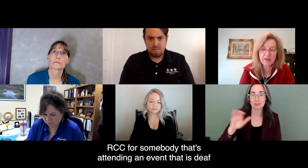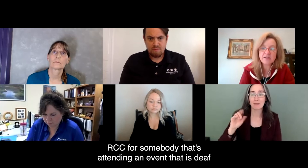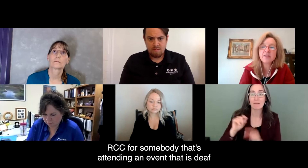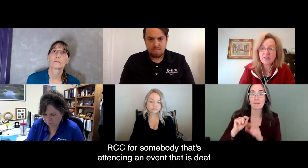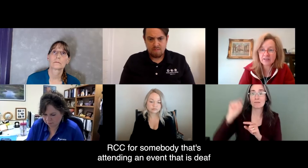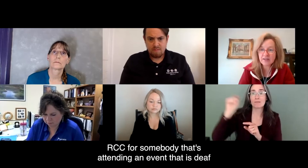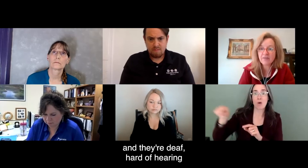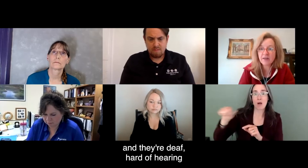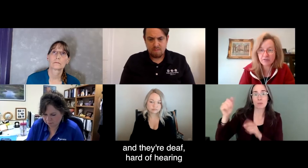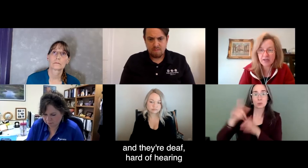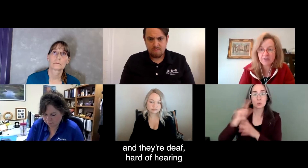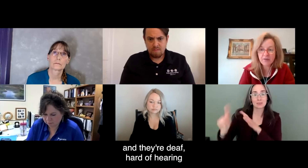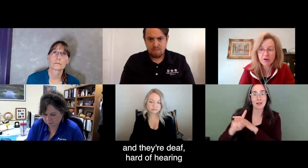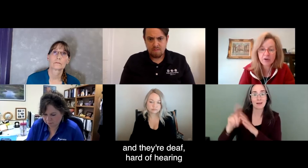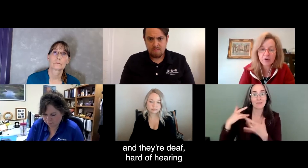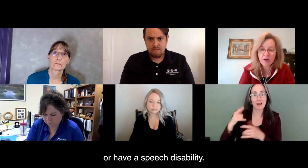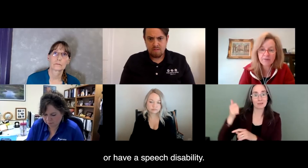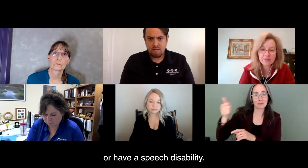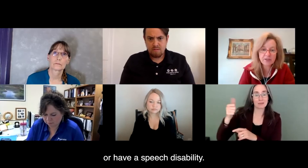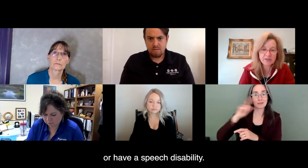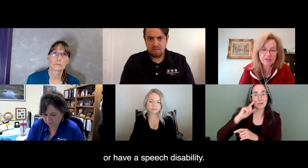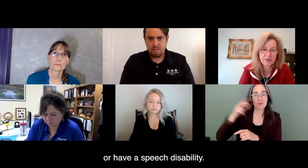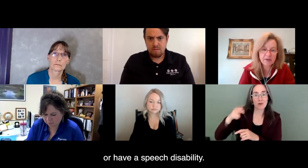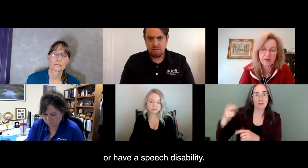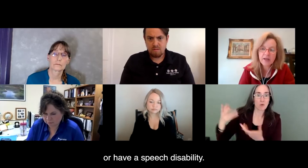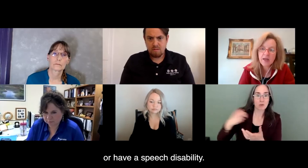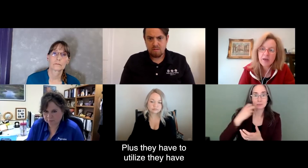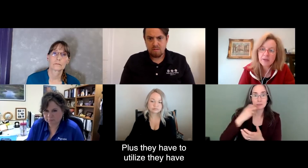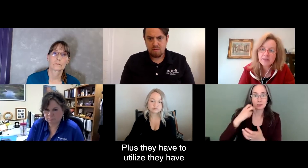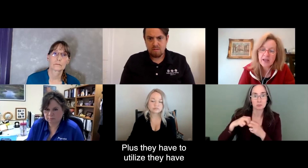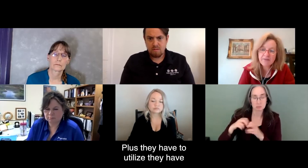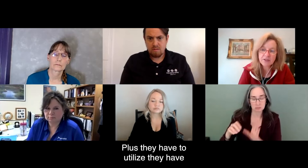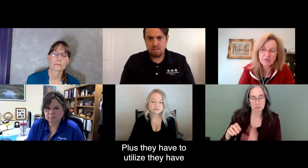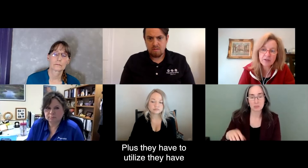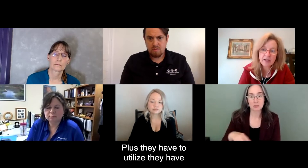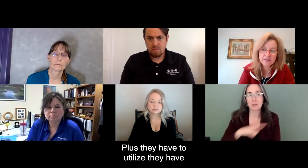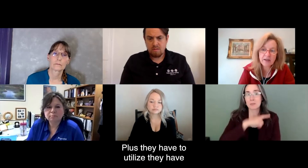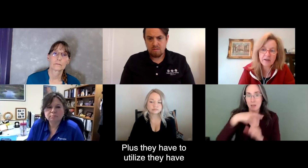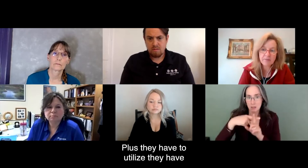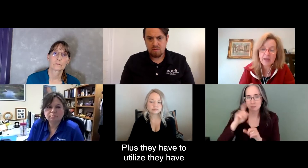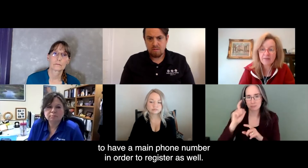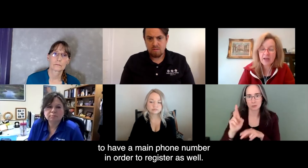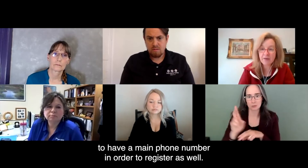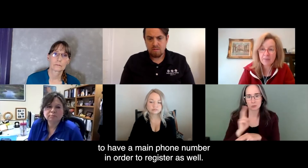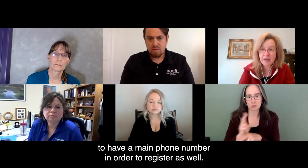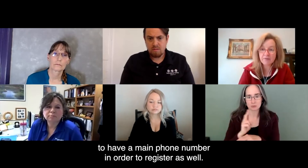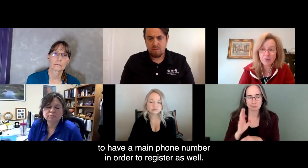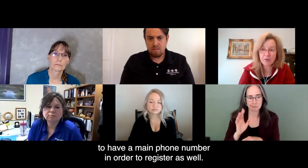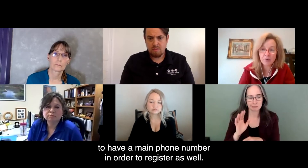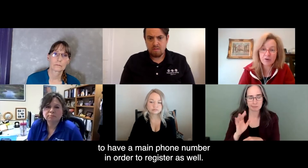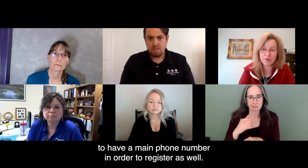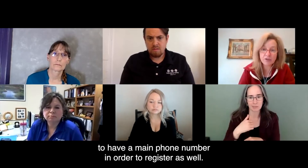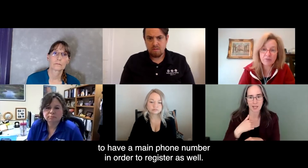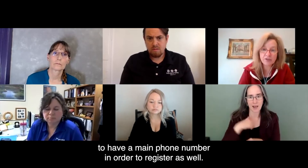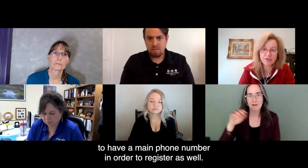an event that is deaf, and they're deaf, hard of hearing, or have a speech disability. Plus, they have to utilize, they have to have a main phone